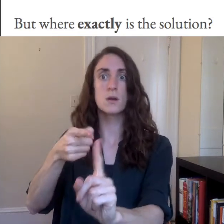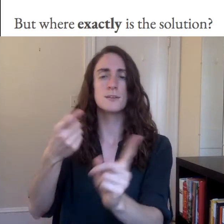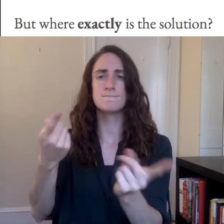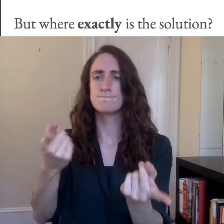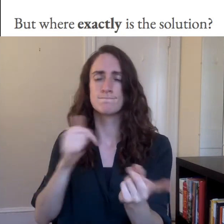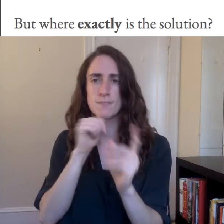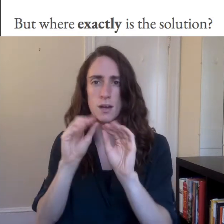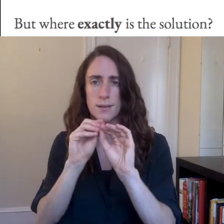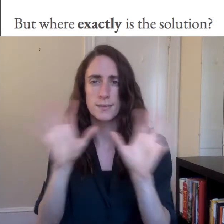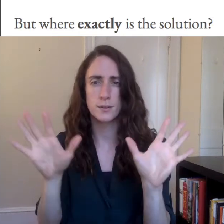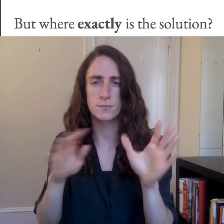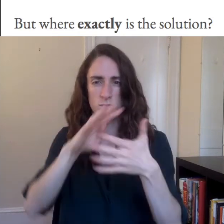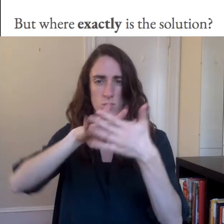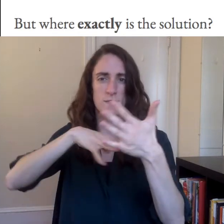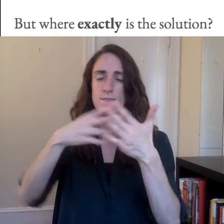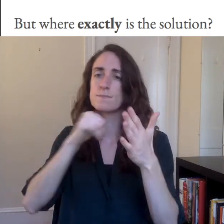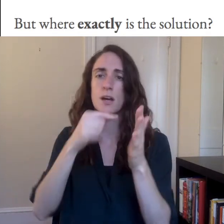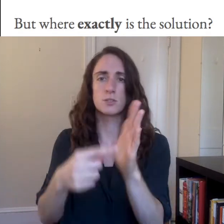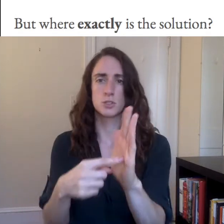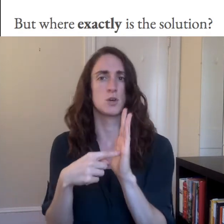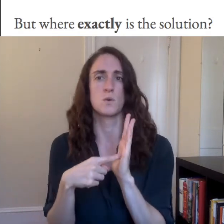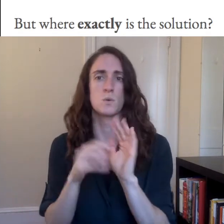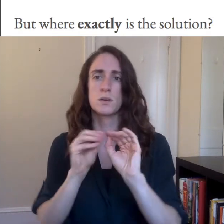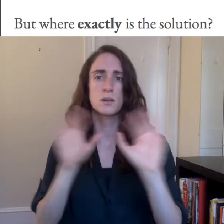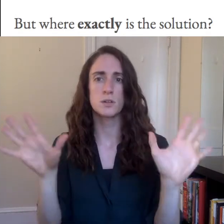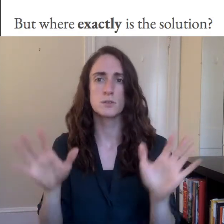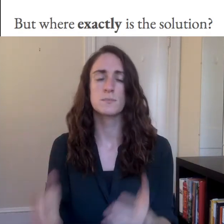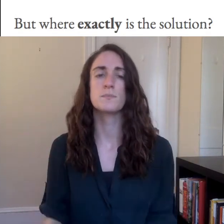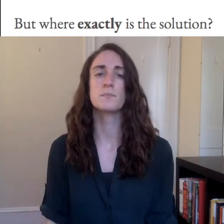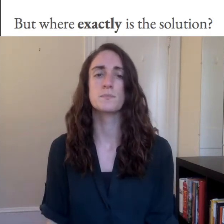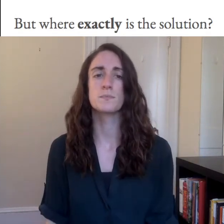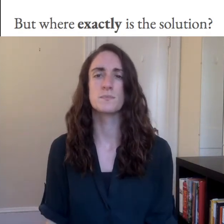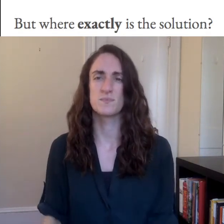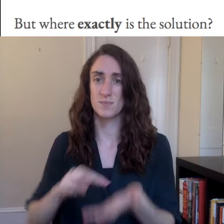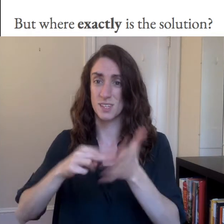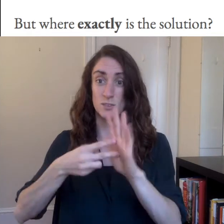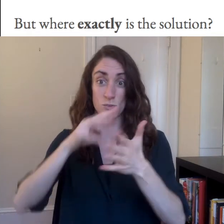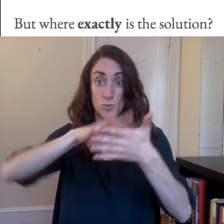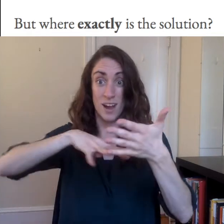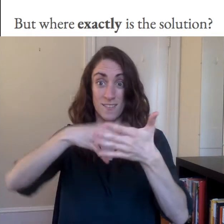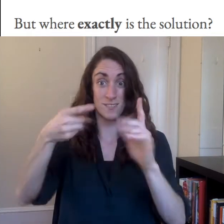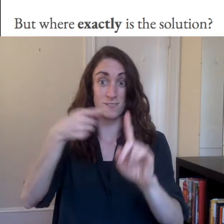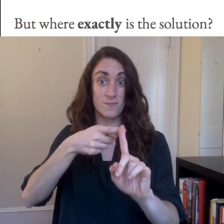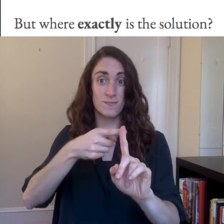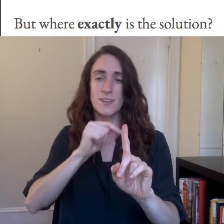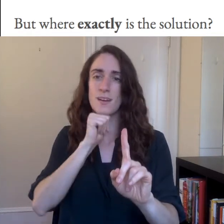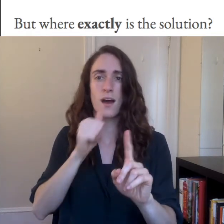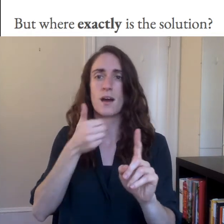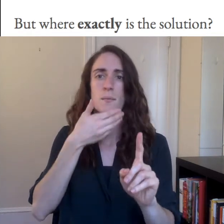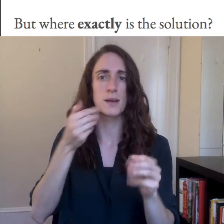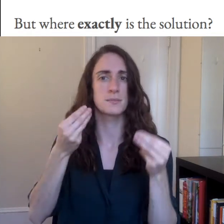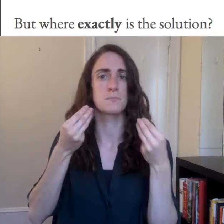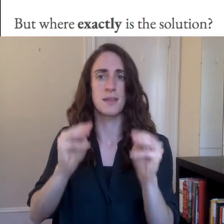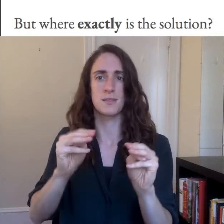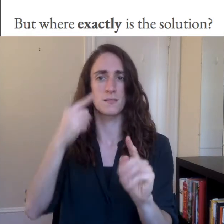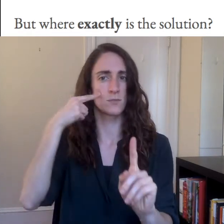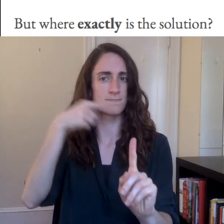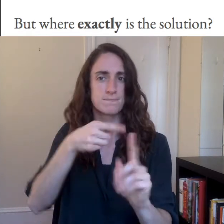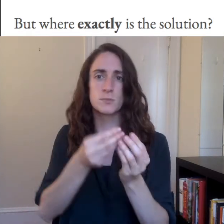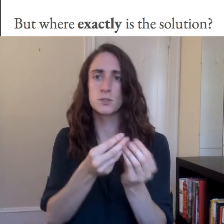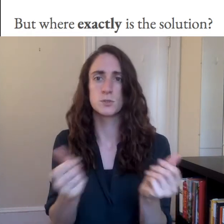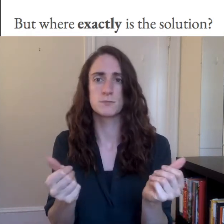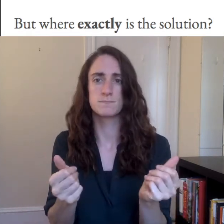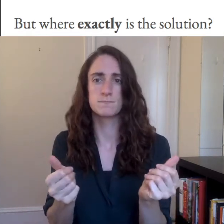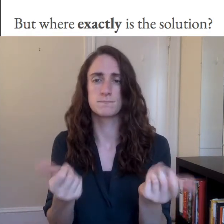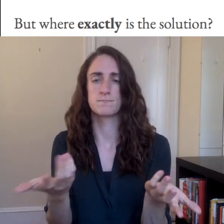the point that satisfies both these equations, the graph does not clearly show that to us. So graphing is not the best way to solve this